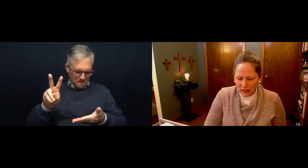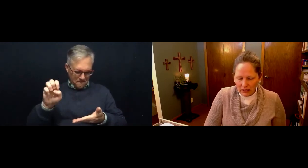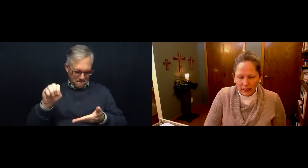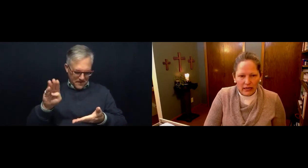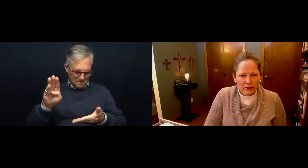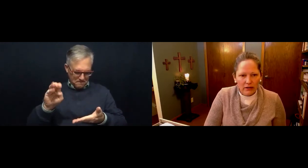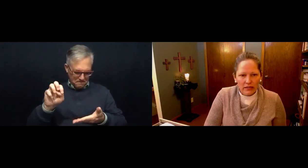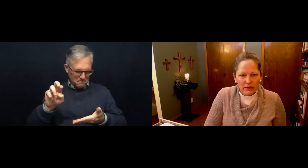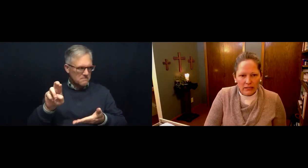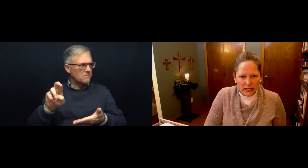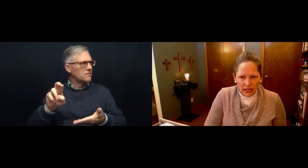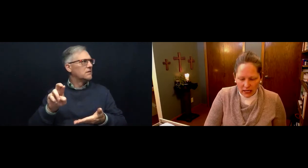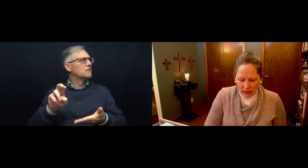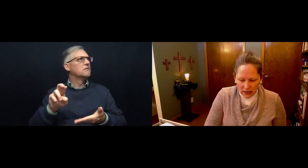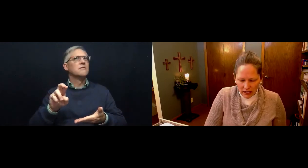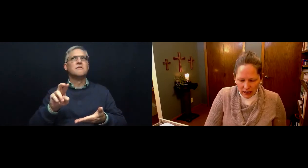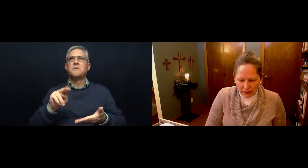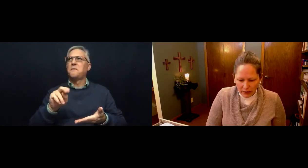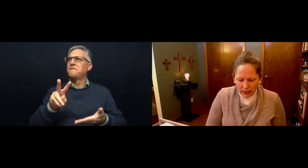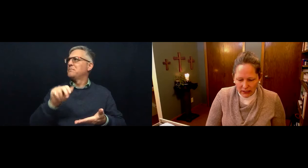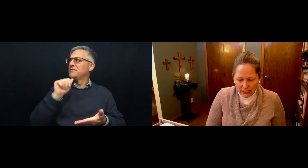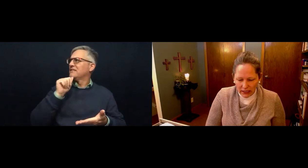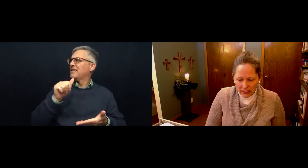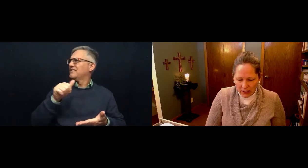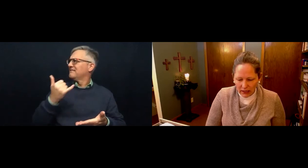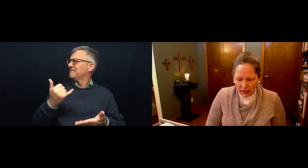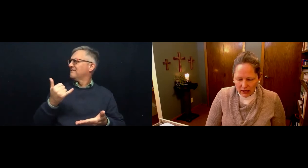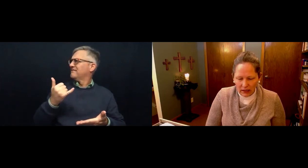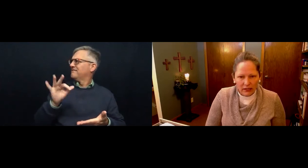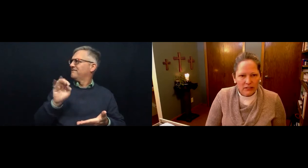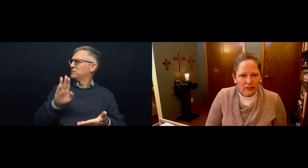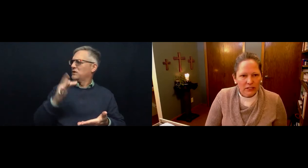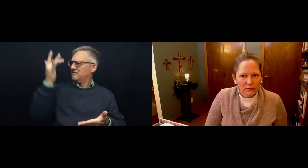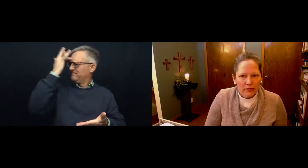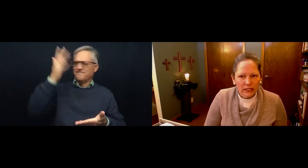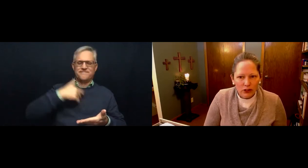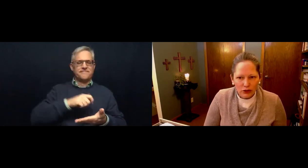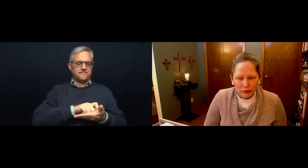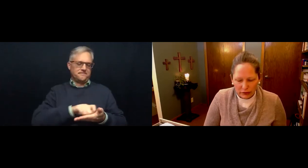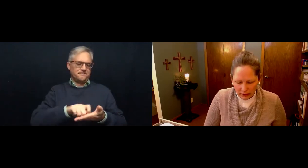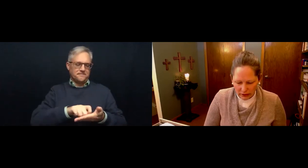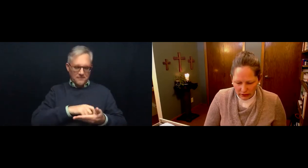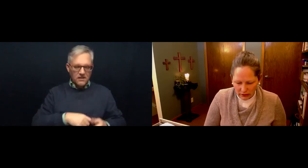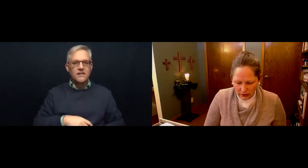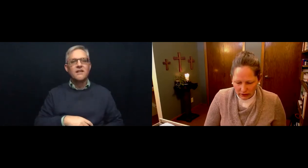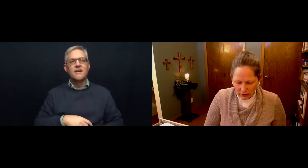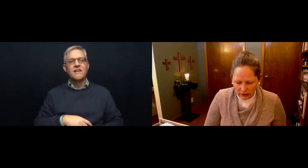And then later in the day, I was writing the date and I started to write June.